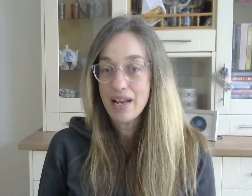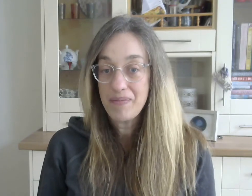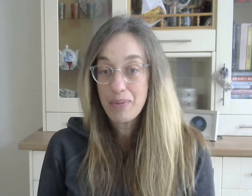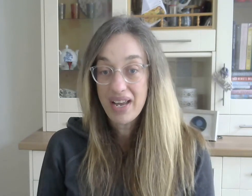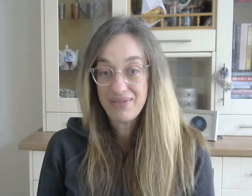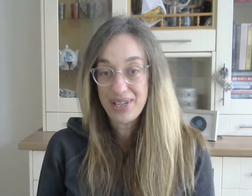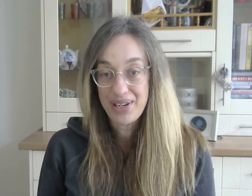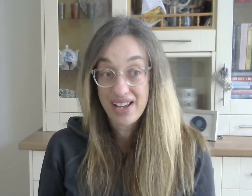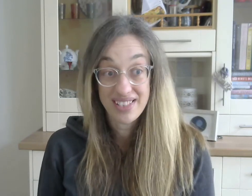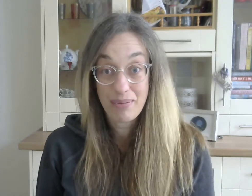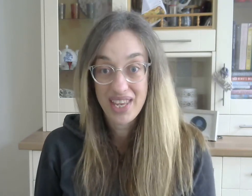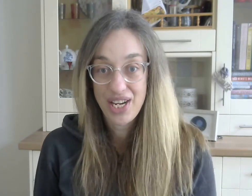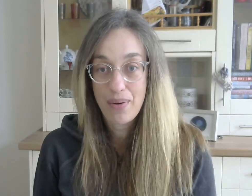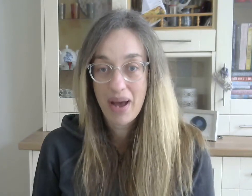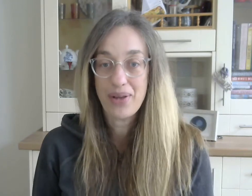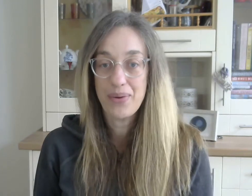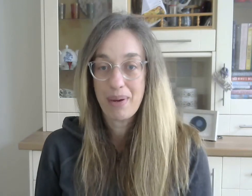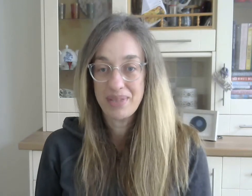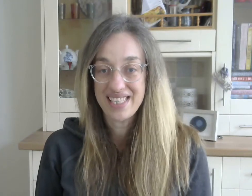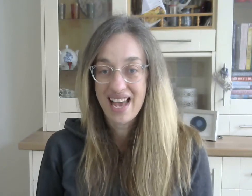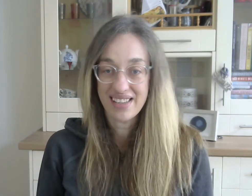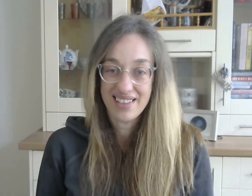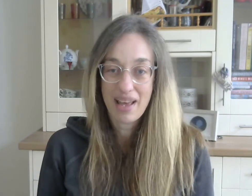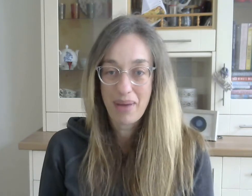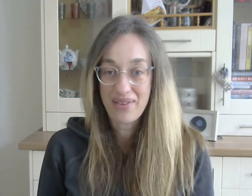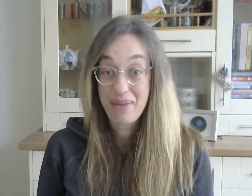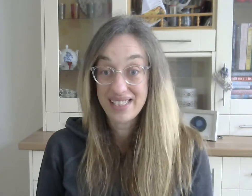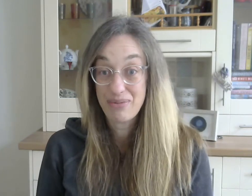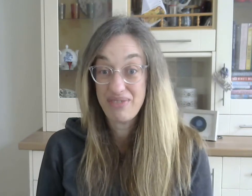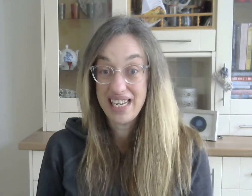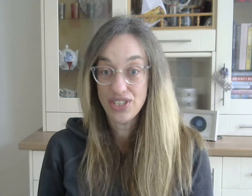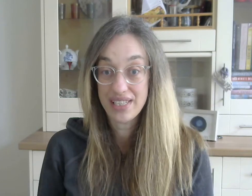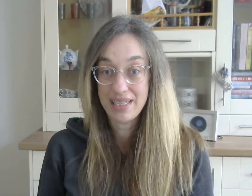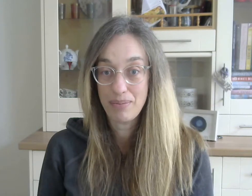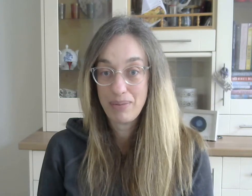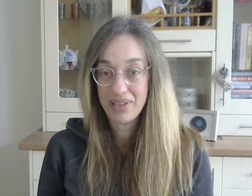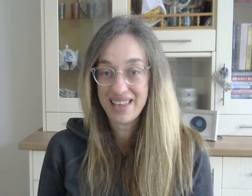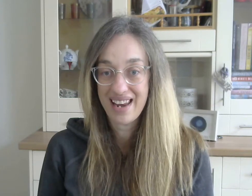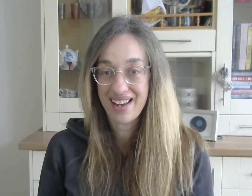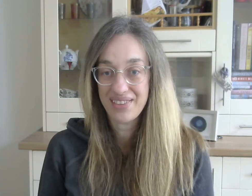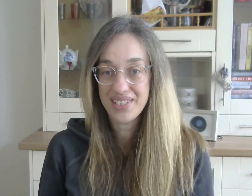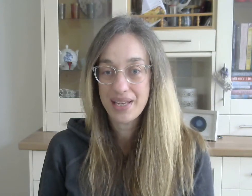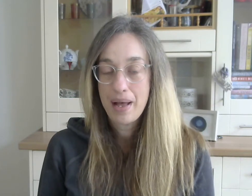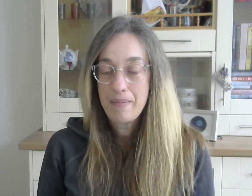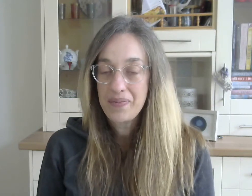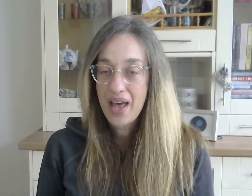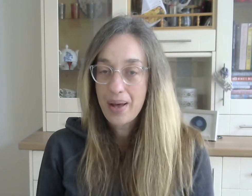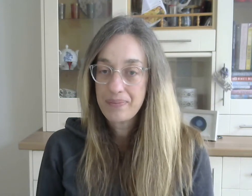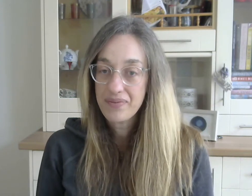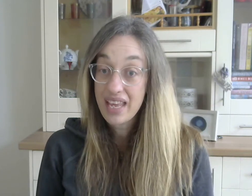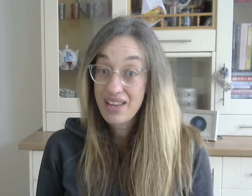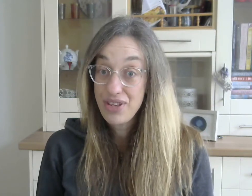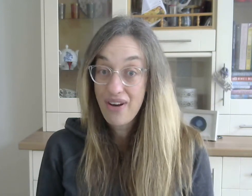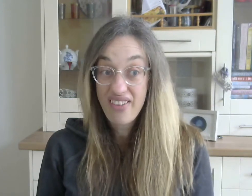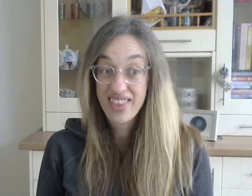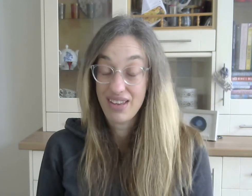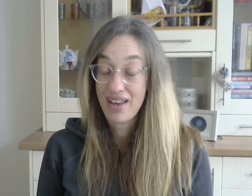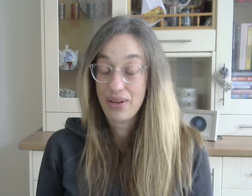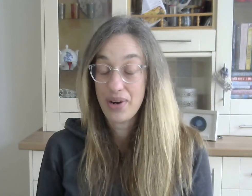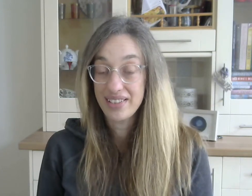You might even learn something new about your mums and dads, that they may have met some really interesting people in their lives. If you can't think of anyone